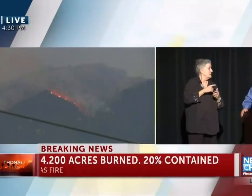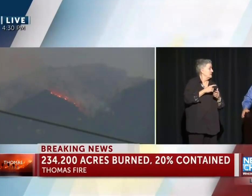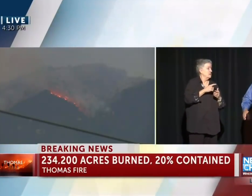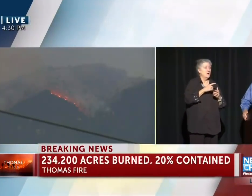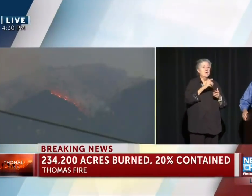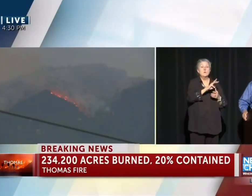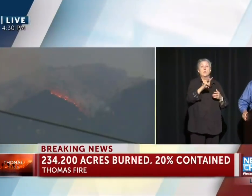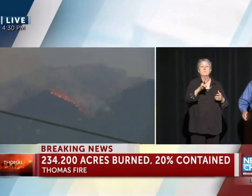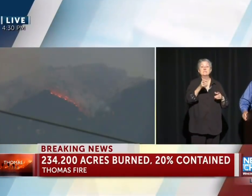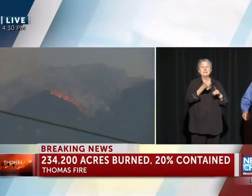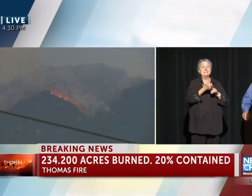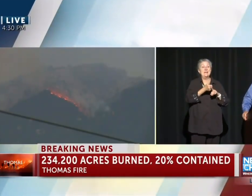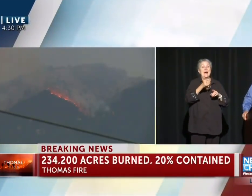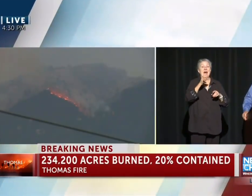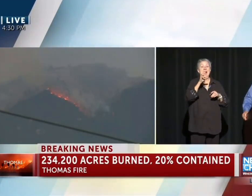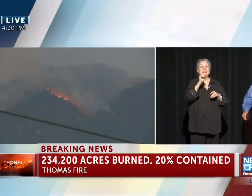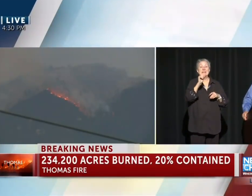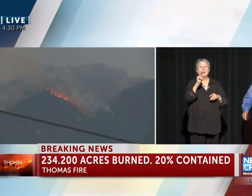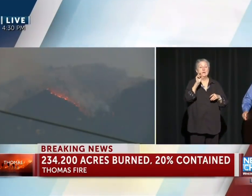The website is